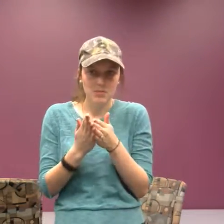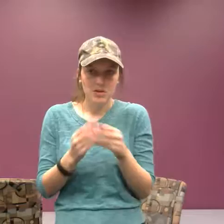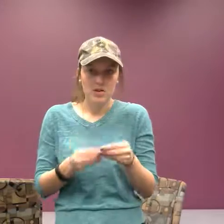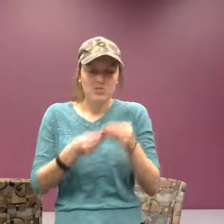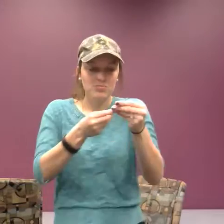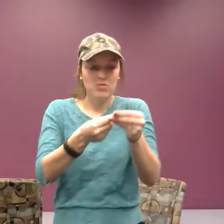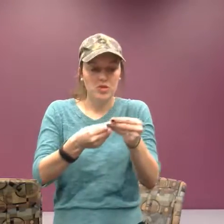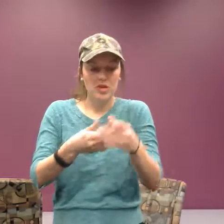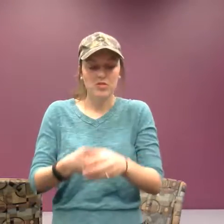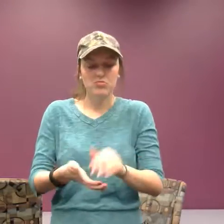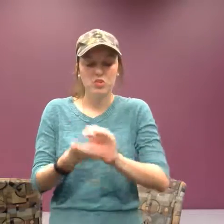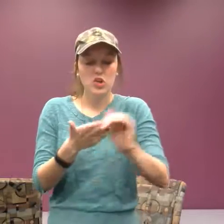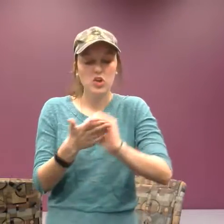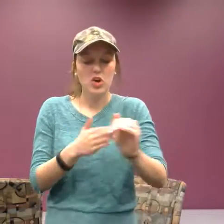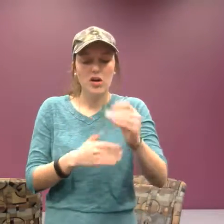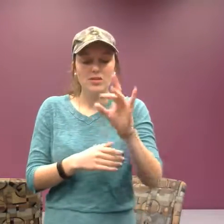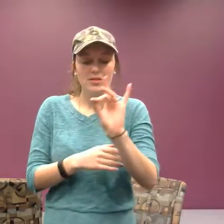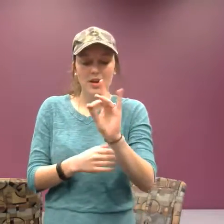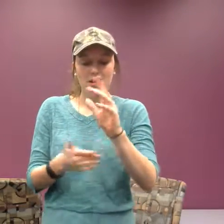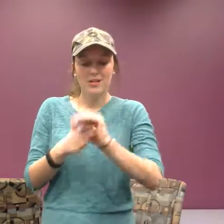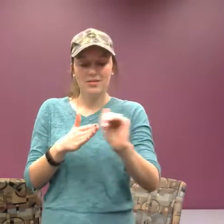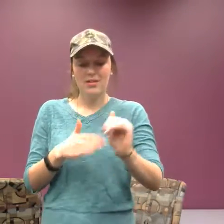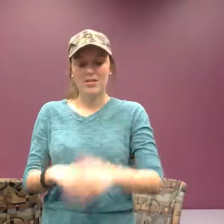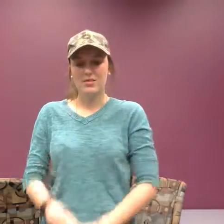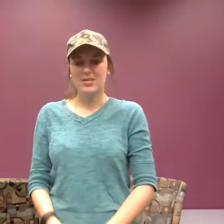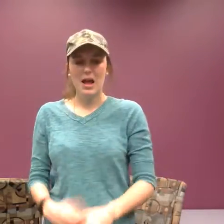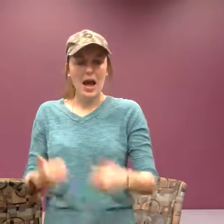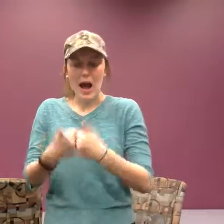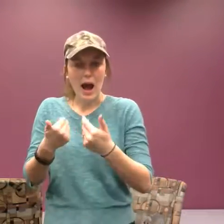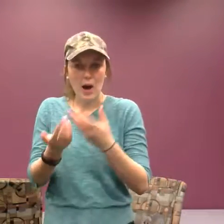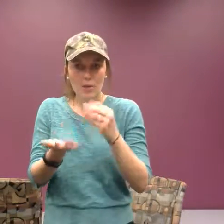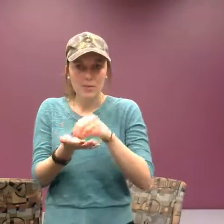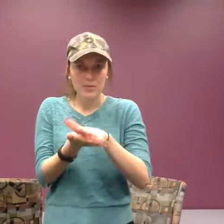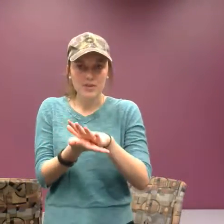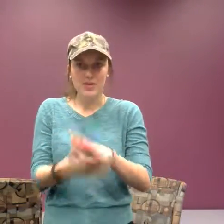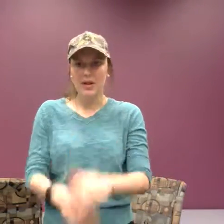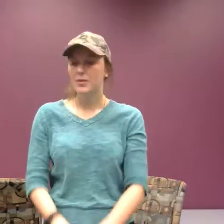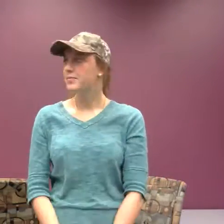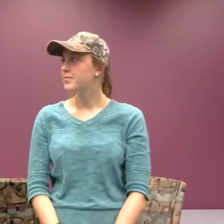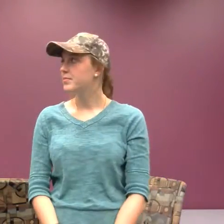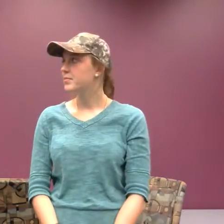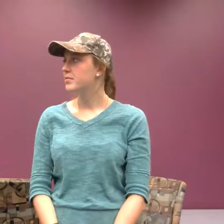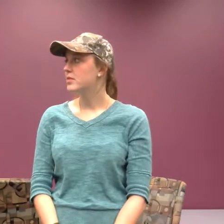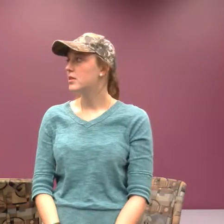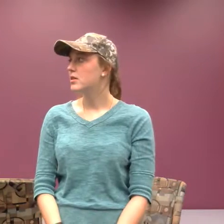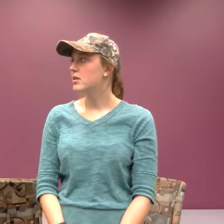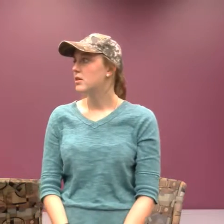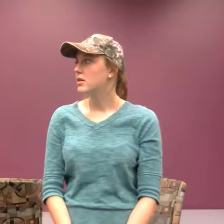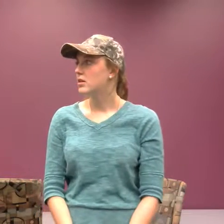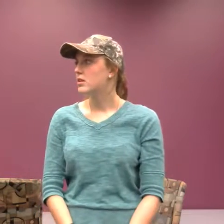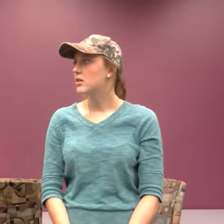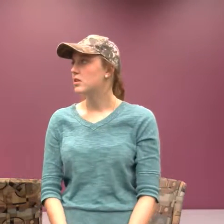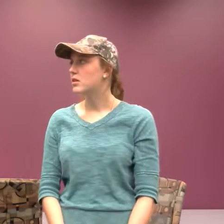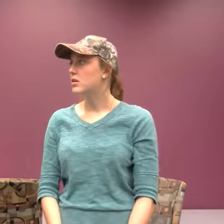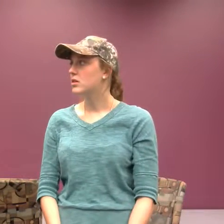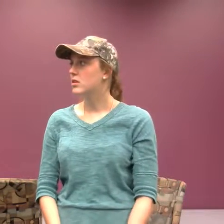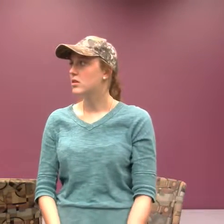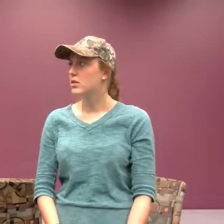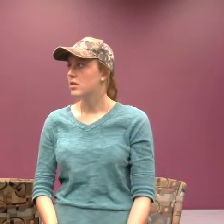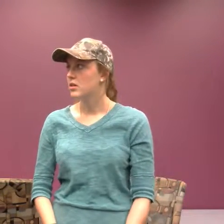I symbolize that or write that algebraically? You give a symbol to the price. We have that right